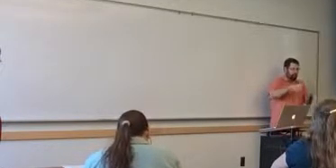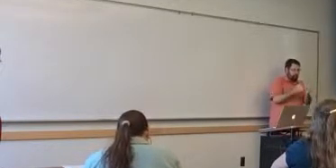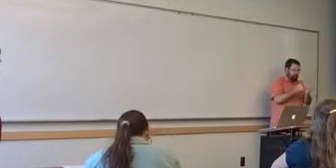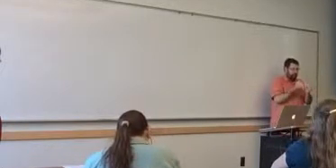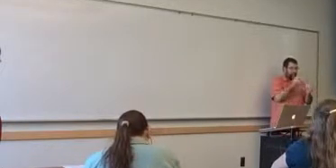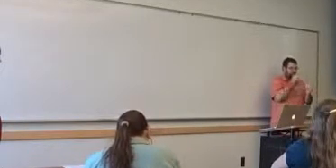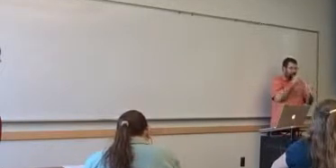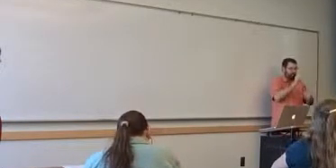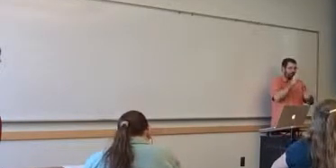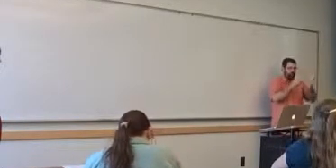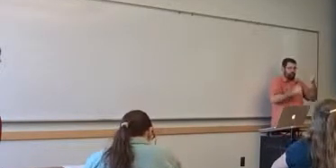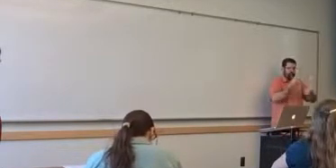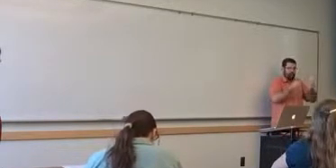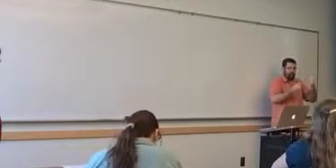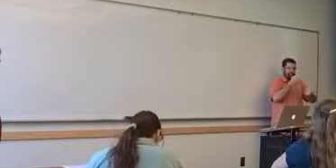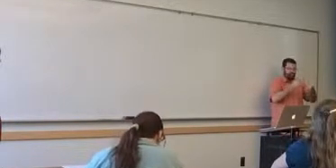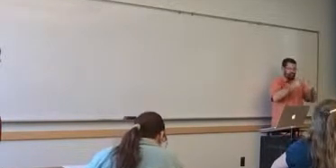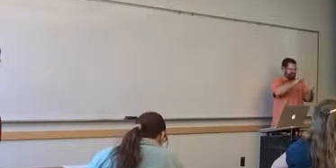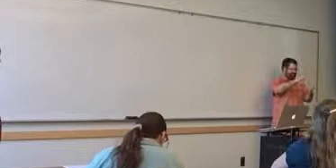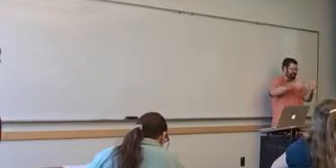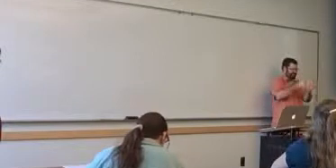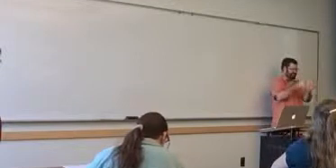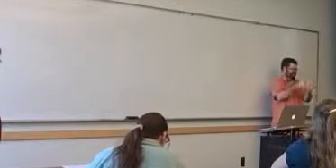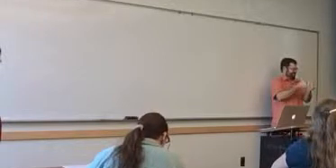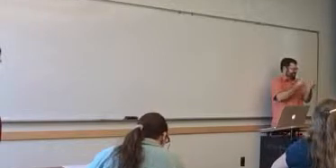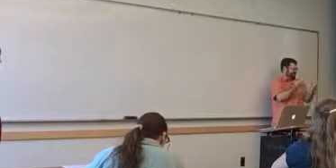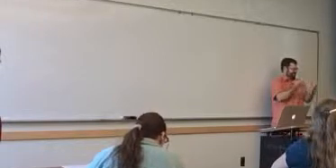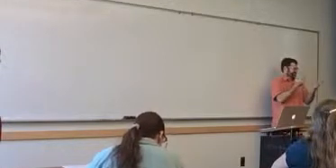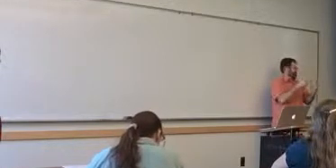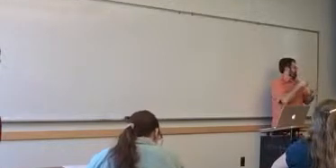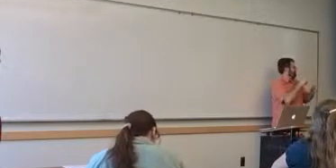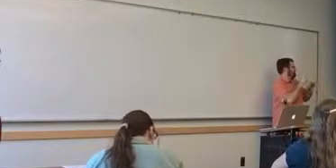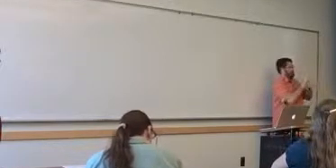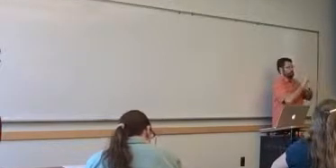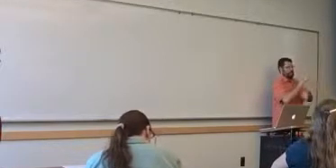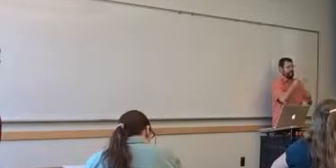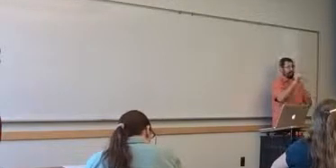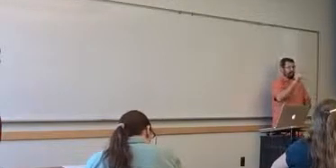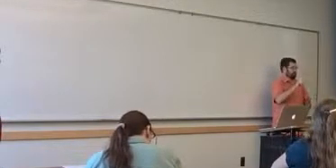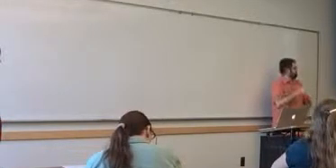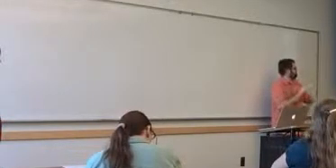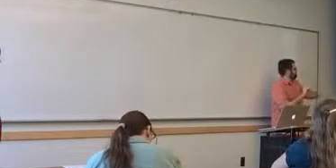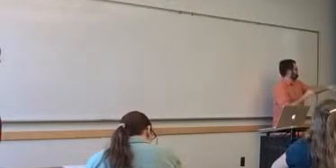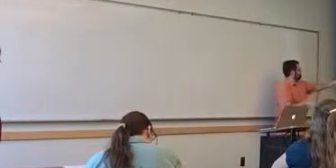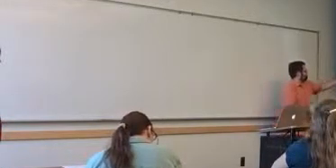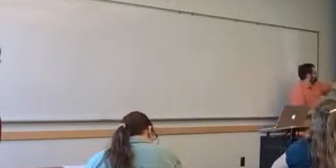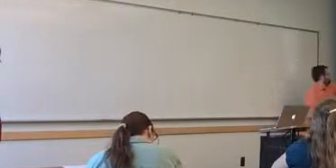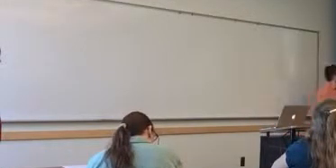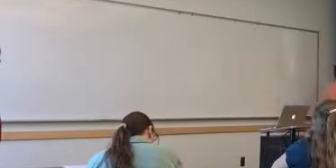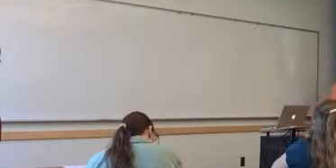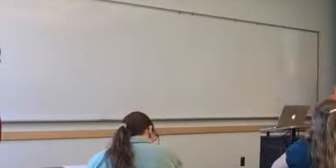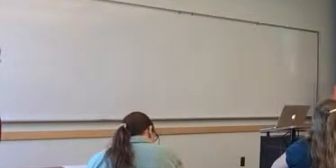you're focusing on every word that with English, and they're all important to understand where you're at. But in ASL, you use a